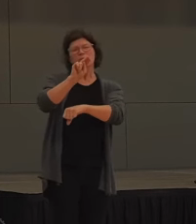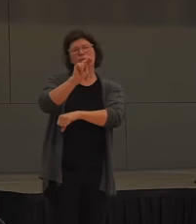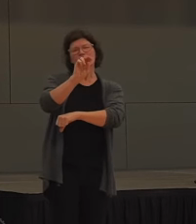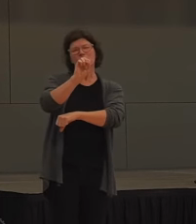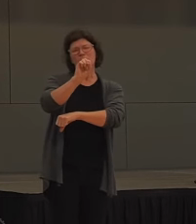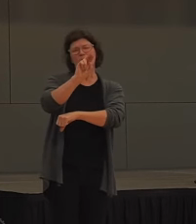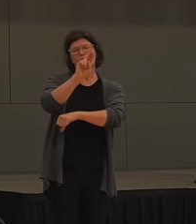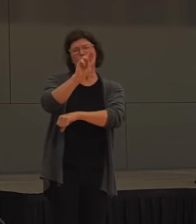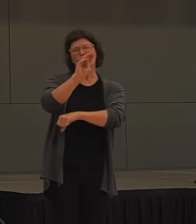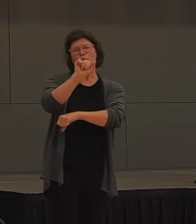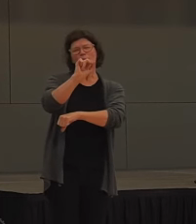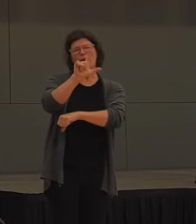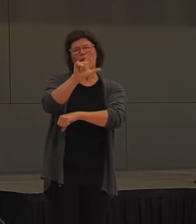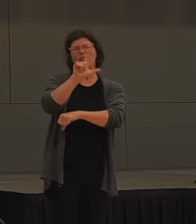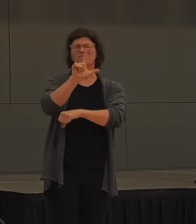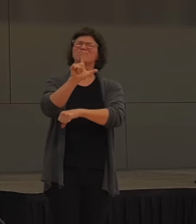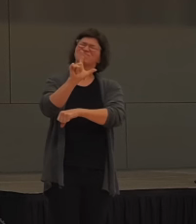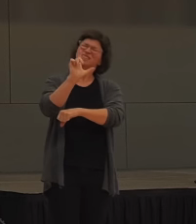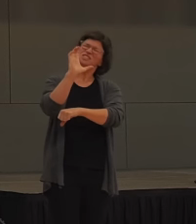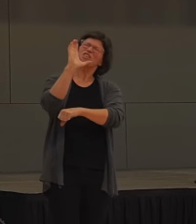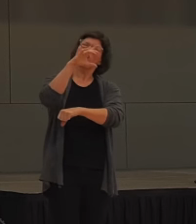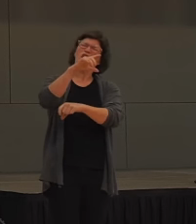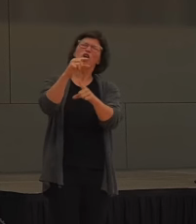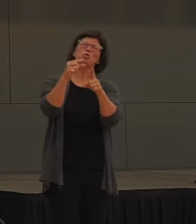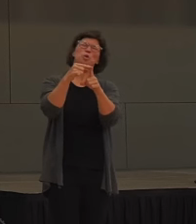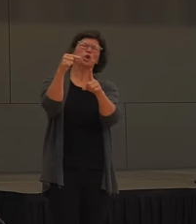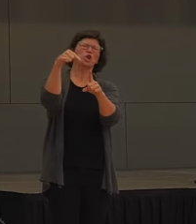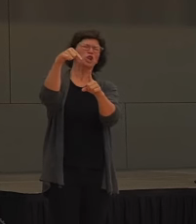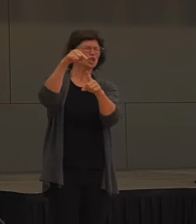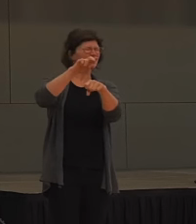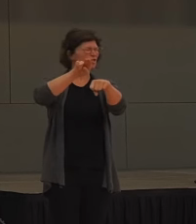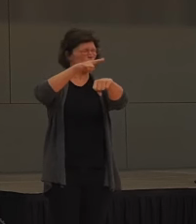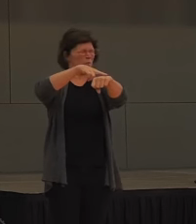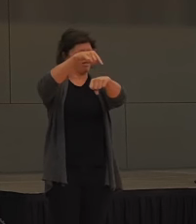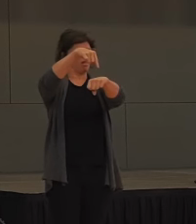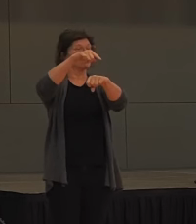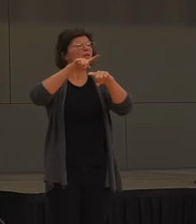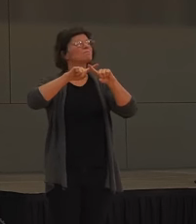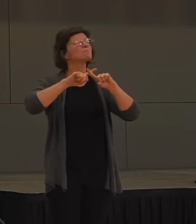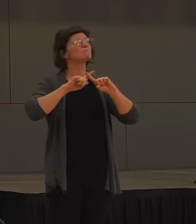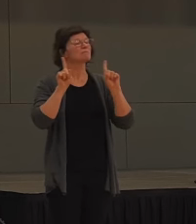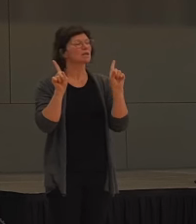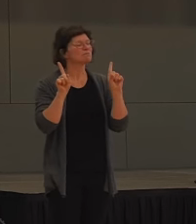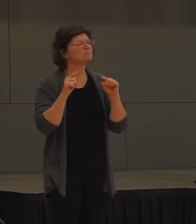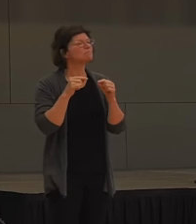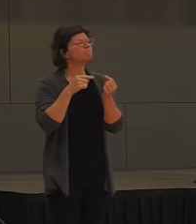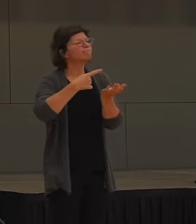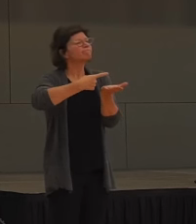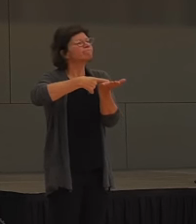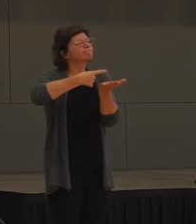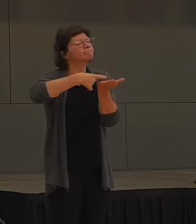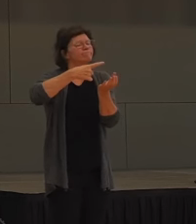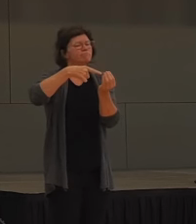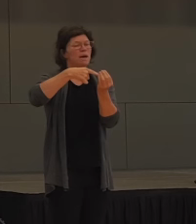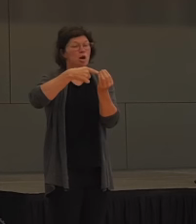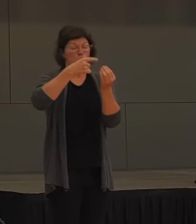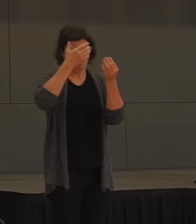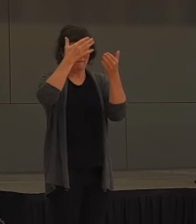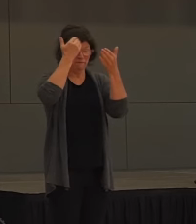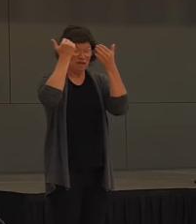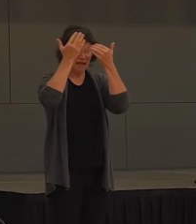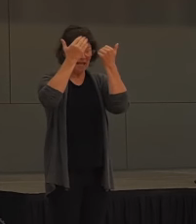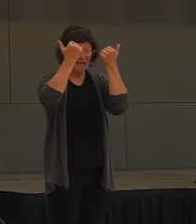of those strange words, but we're going to talk about when does forgetting become a